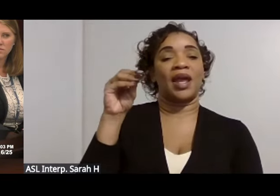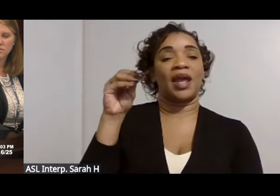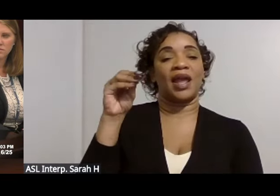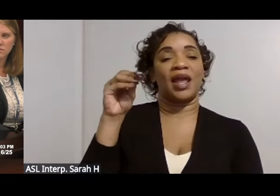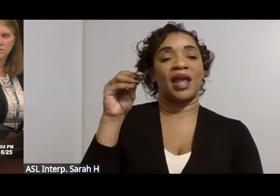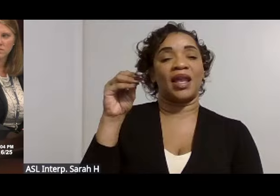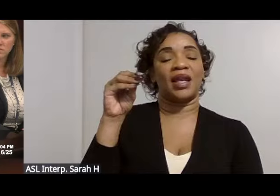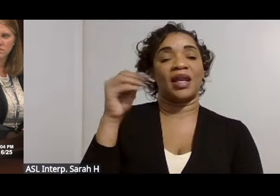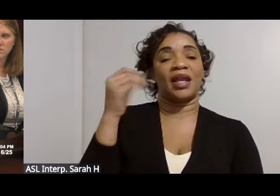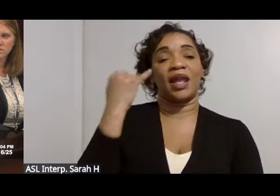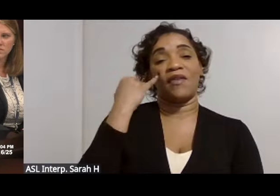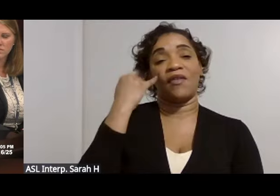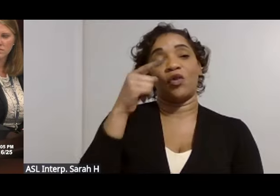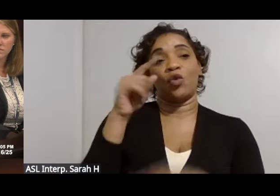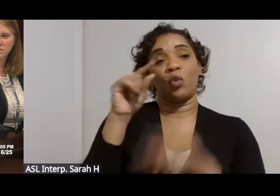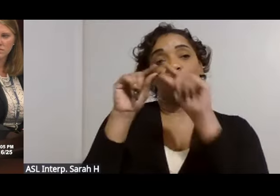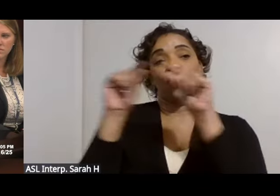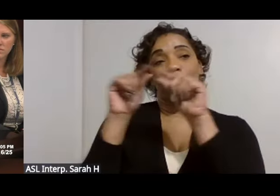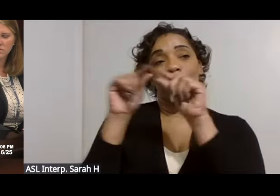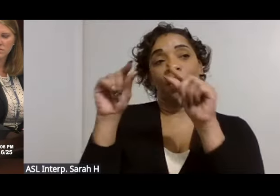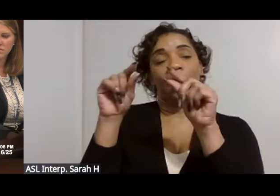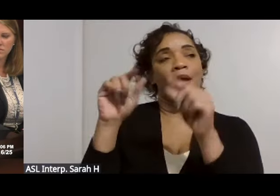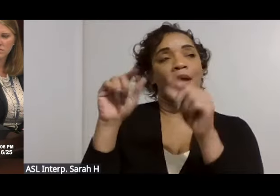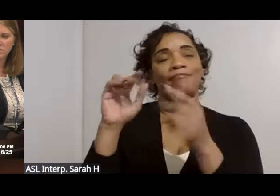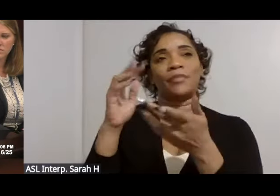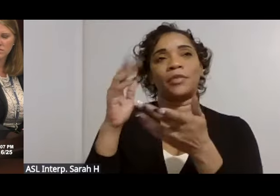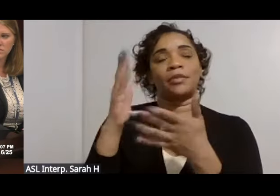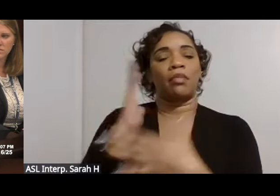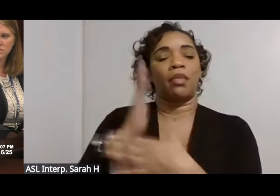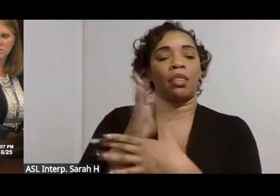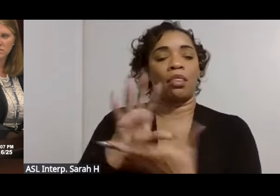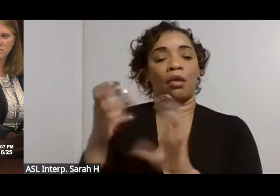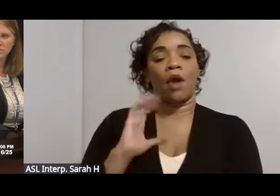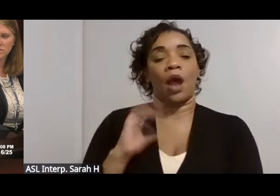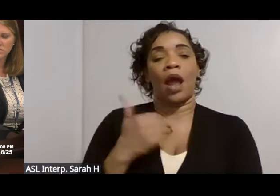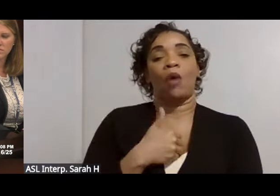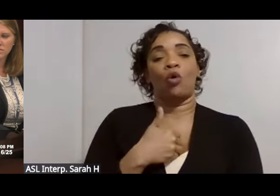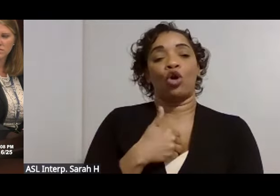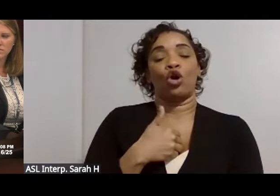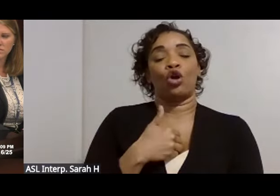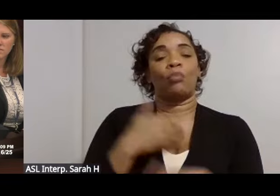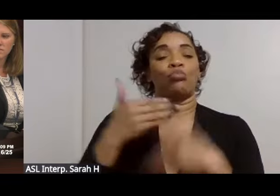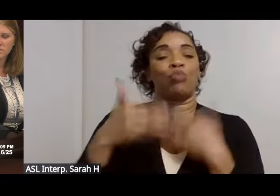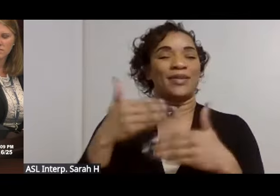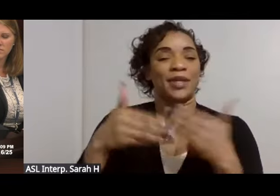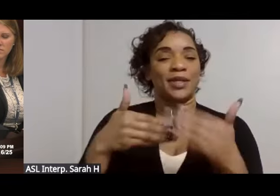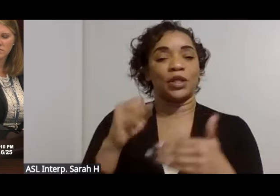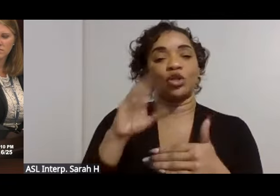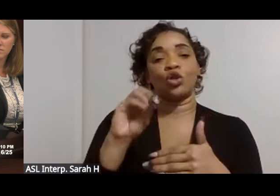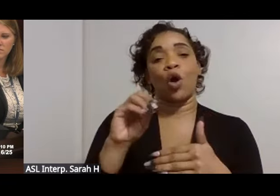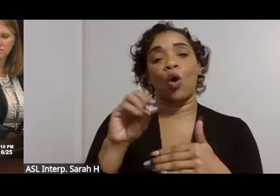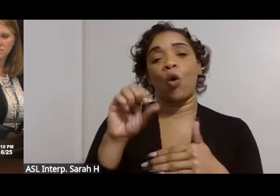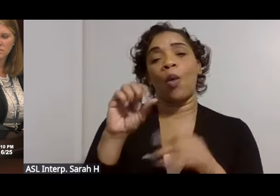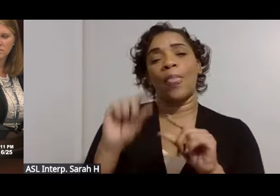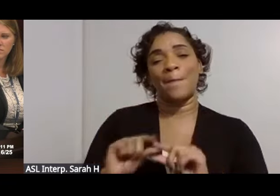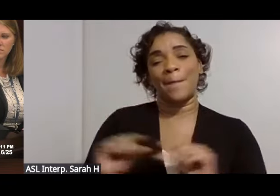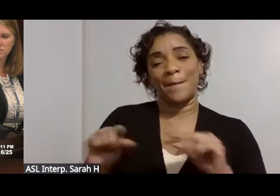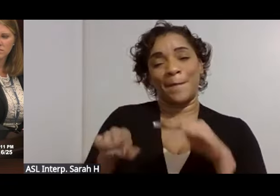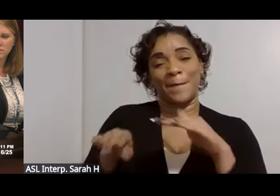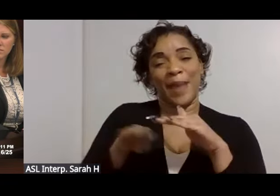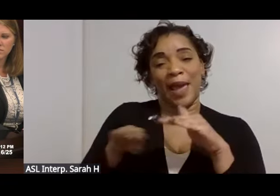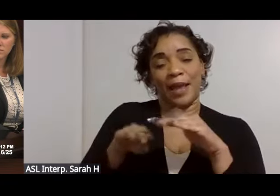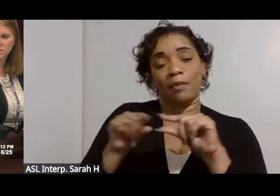a lot of problems with processing. So we always recommend that it goes somewhere along the bottom. A barcode would work, like a printed barcode we've